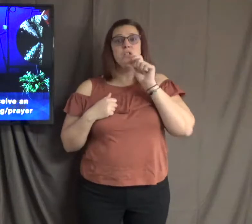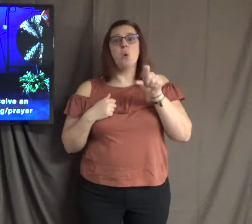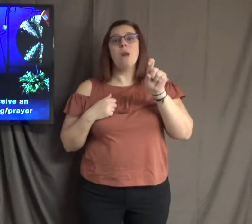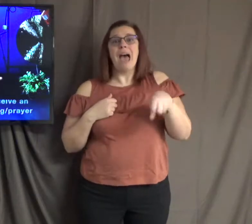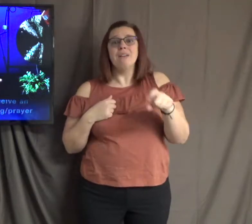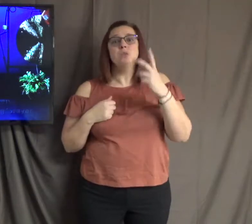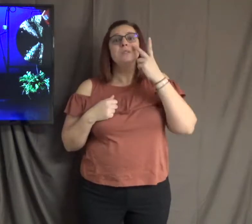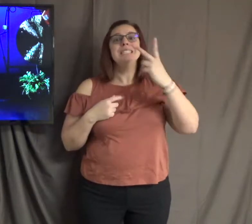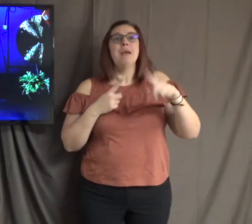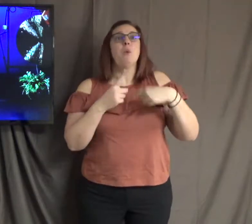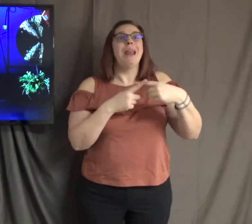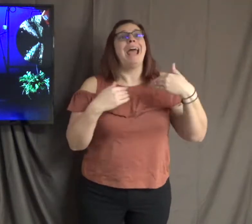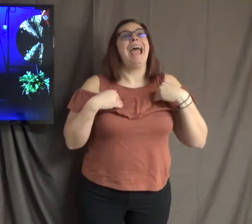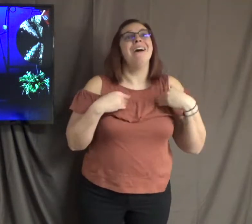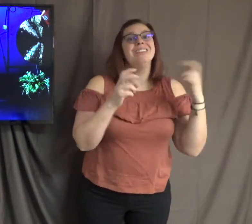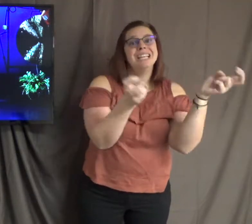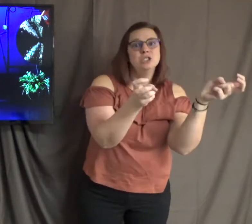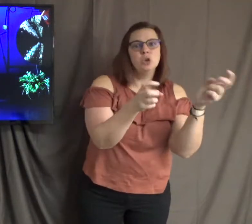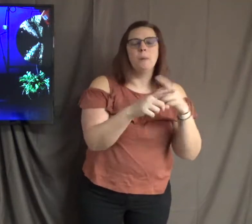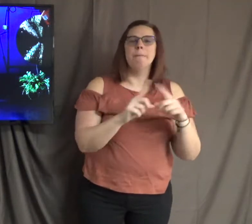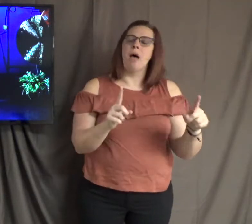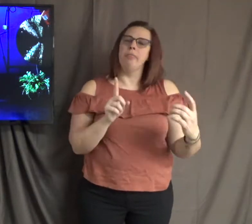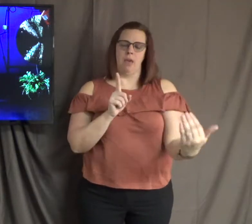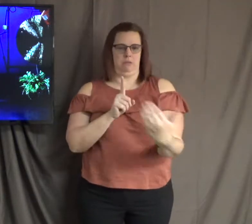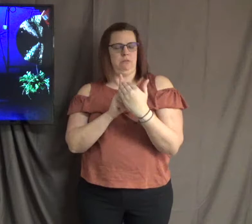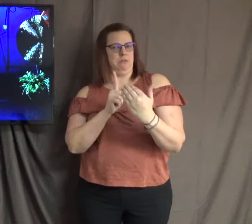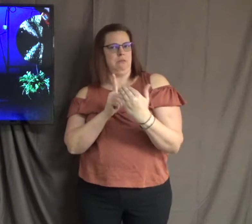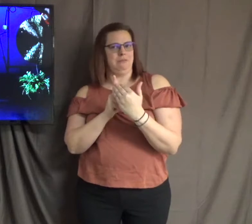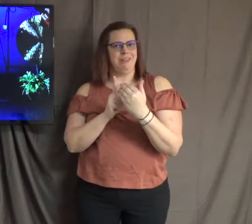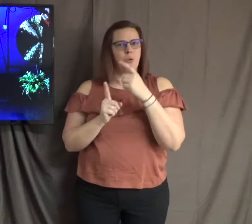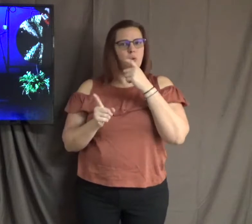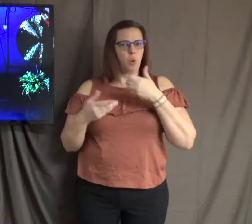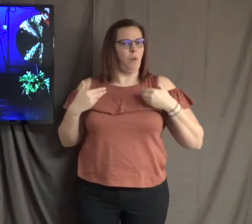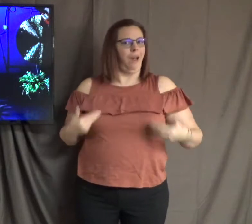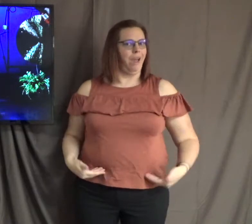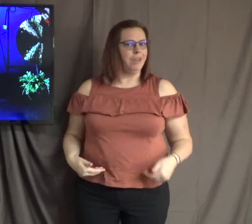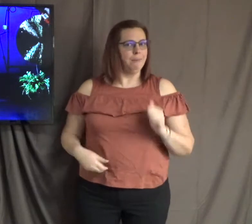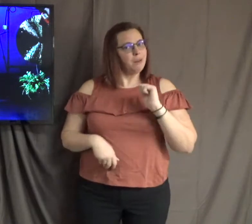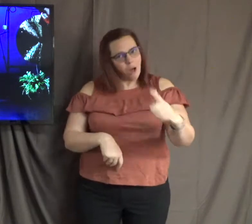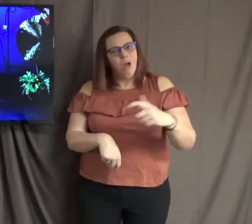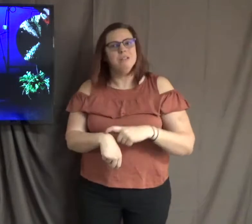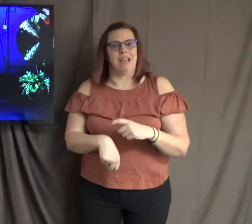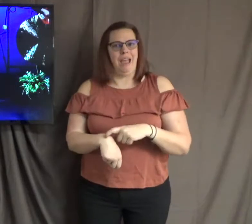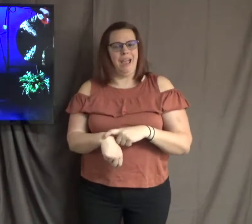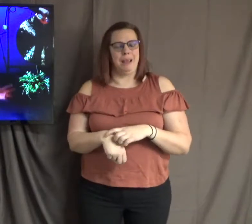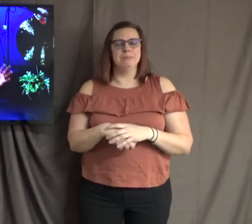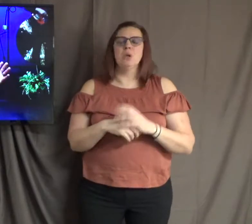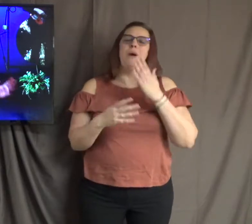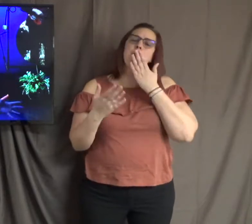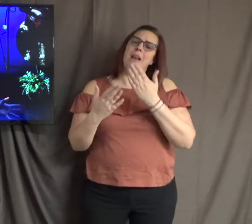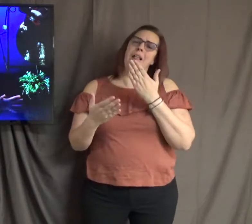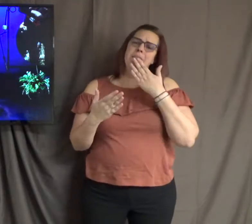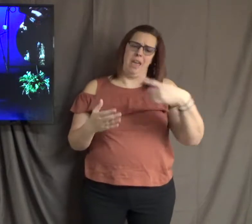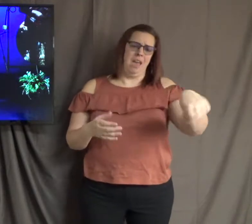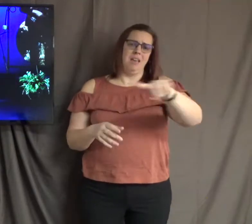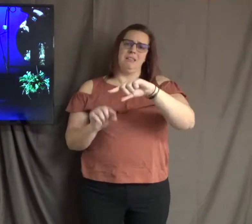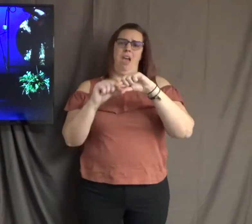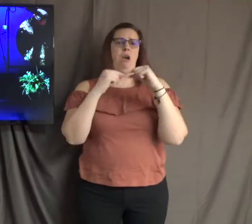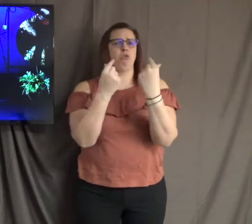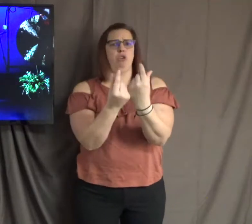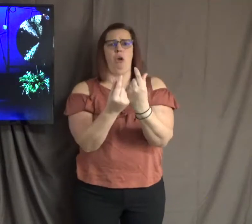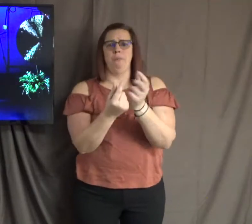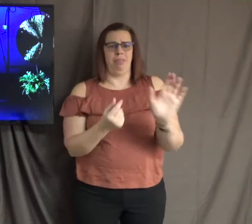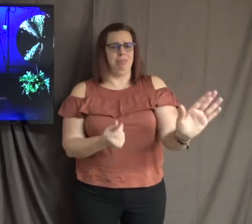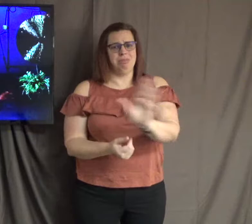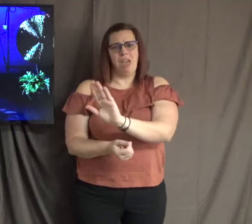on, but they always help uplift me and remind me of who we are. And I just want to thank this practitioner body and their role in helping to